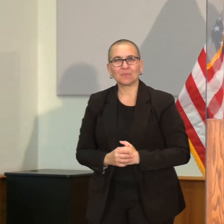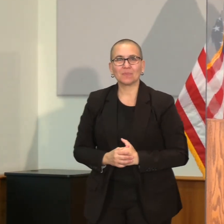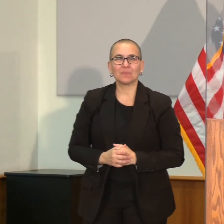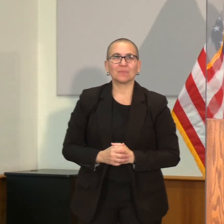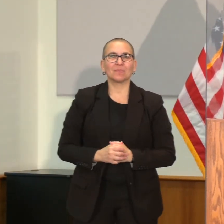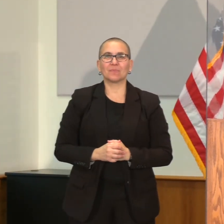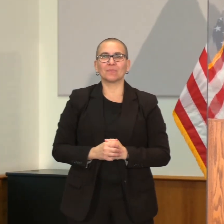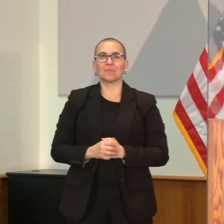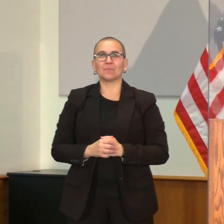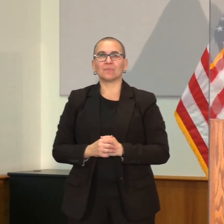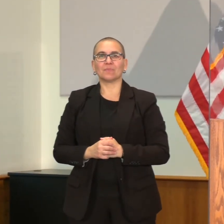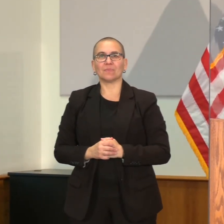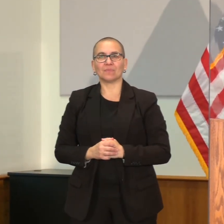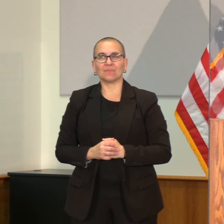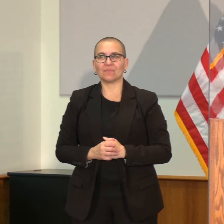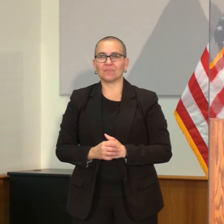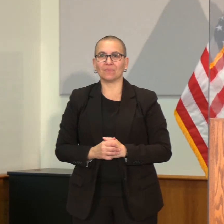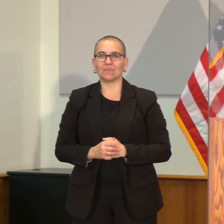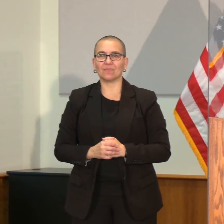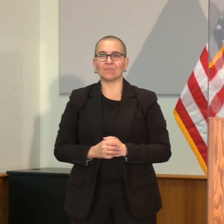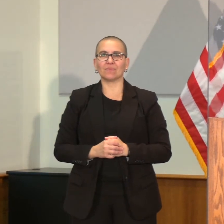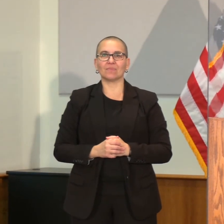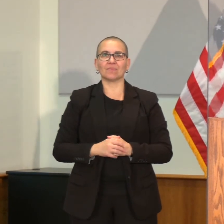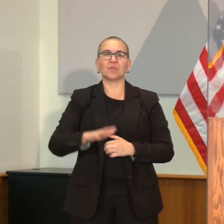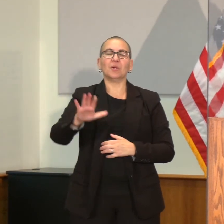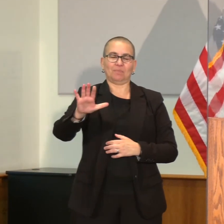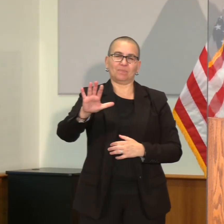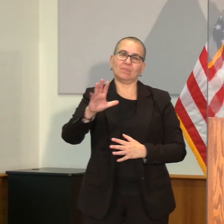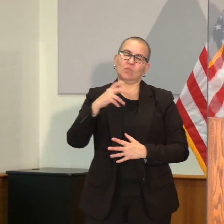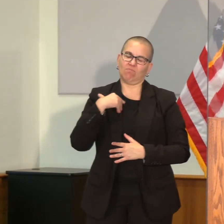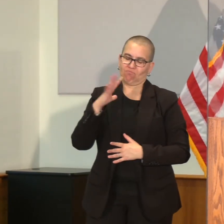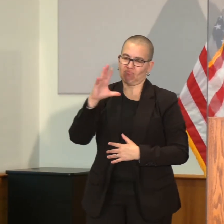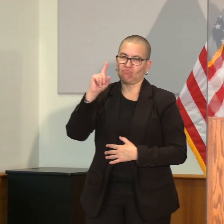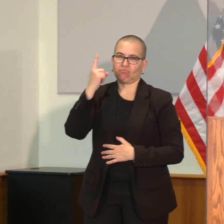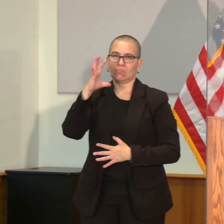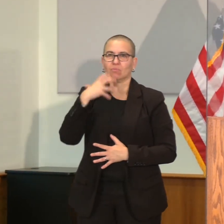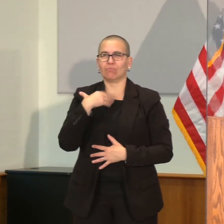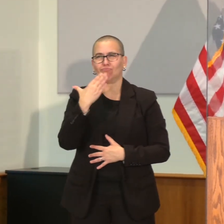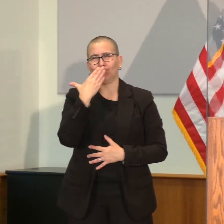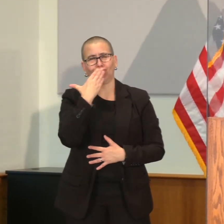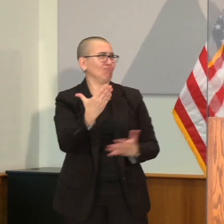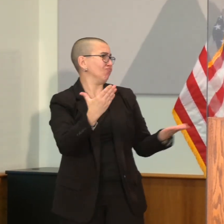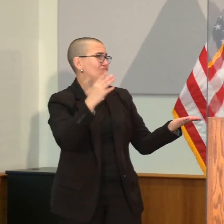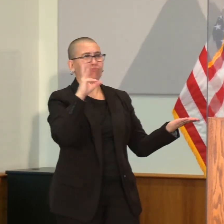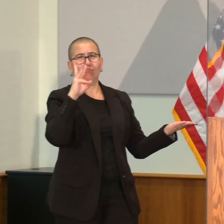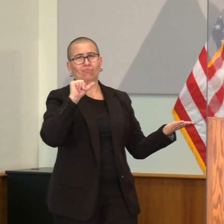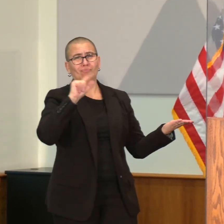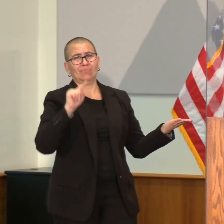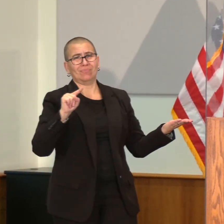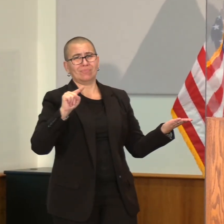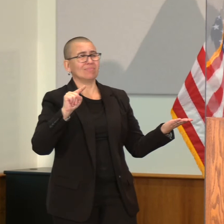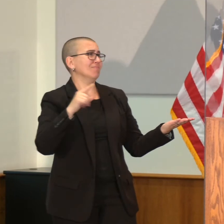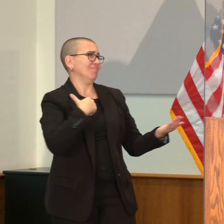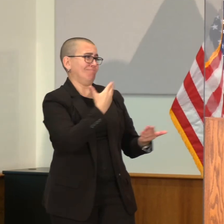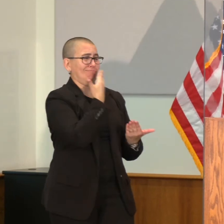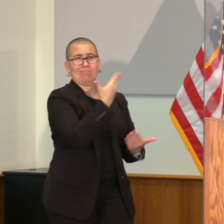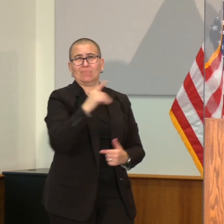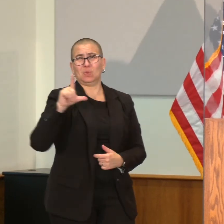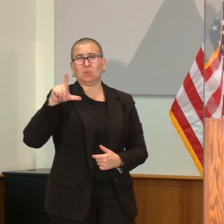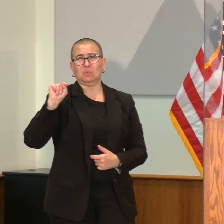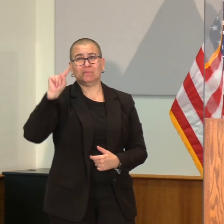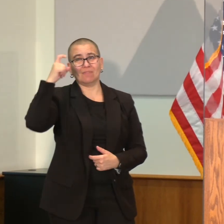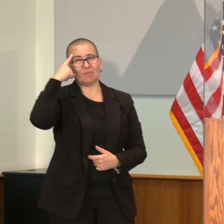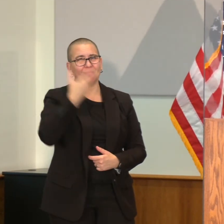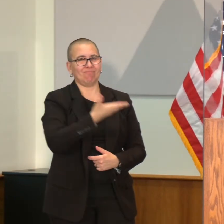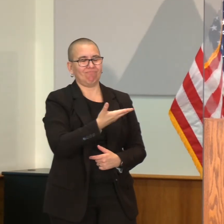You know, it's always, first of all, I want to say thank you to Governor Walz and the Lieutenant Governor, and I want to say thank